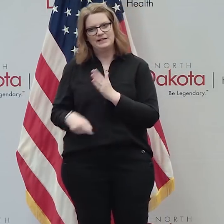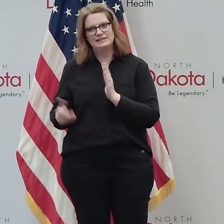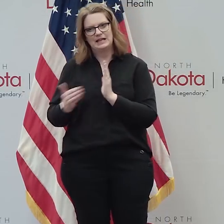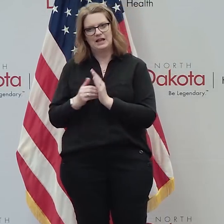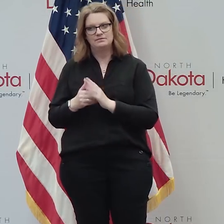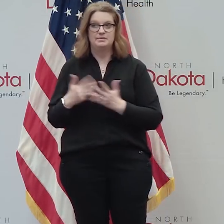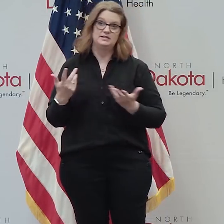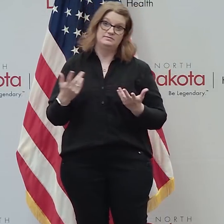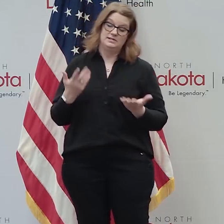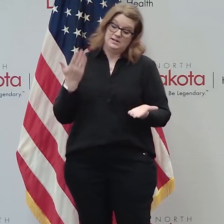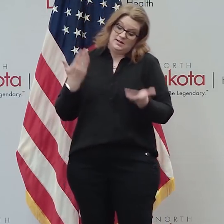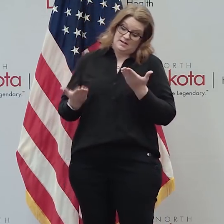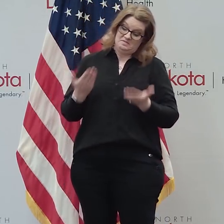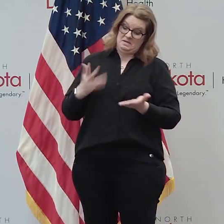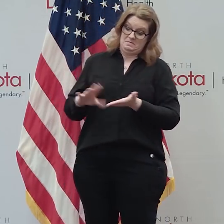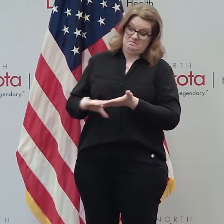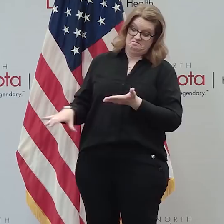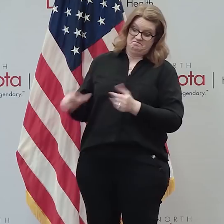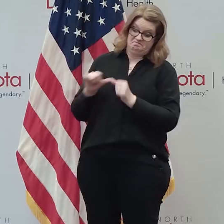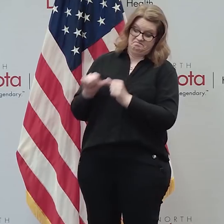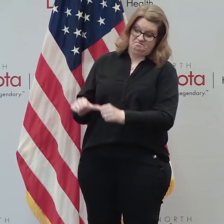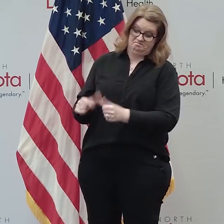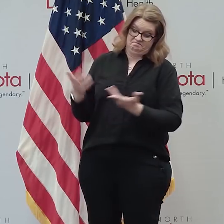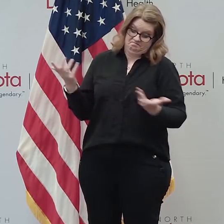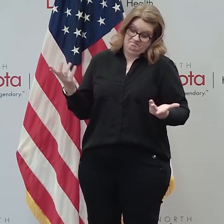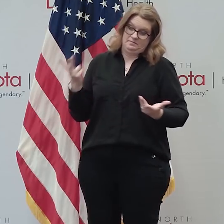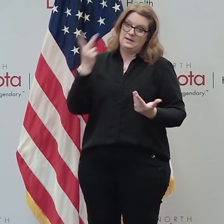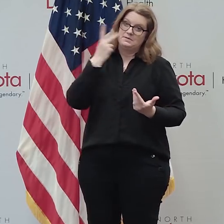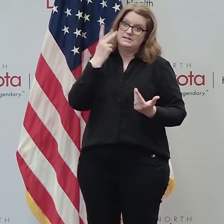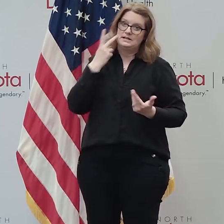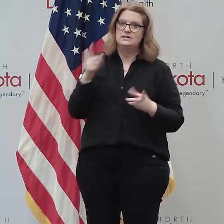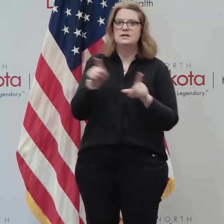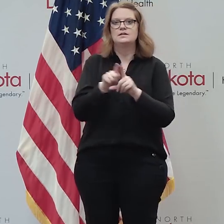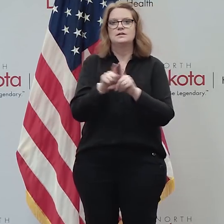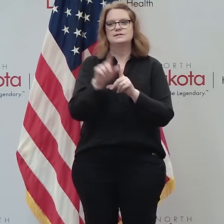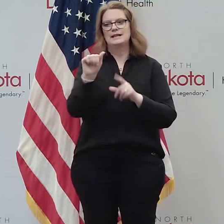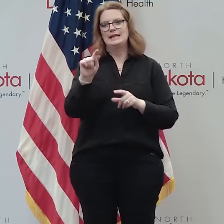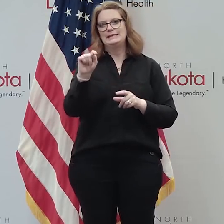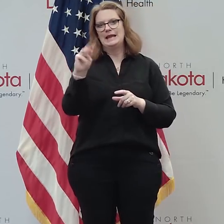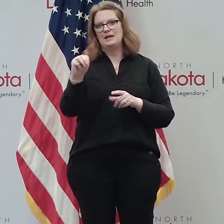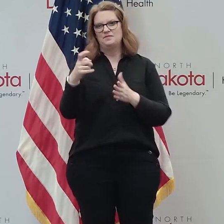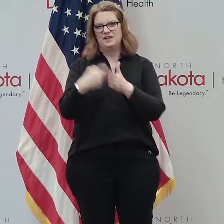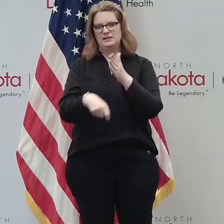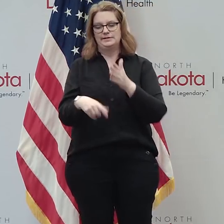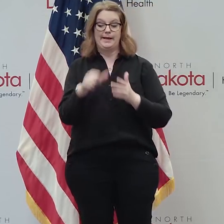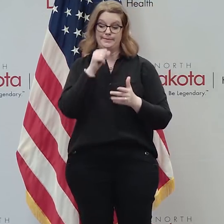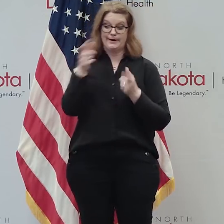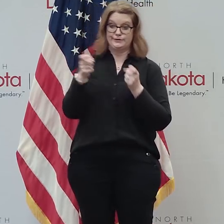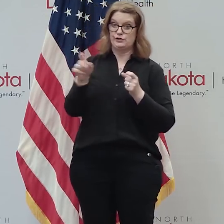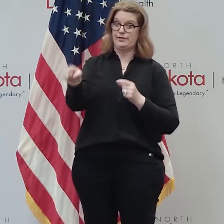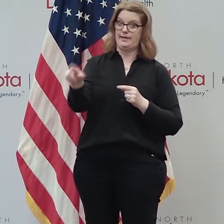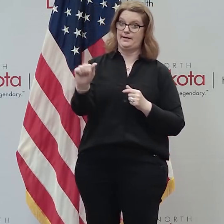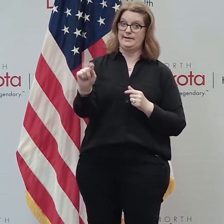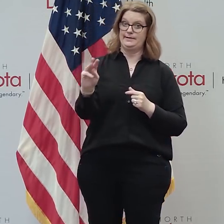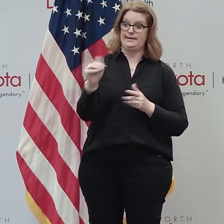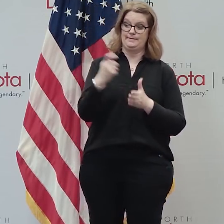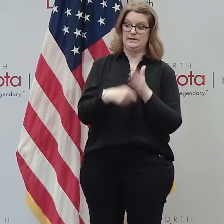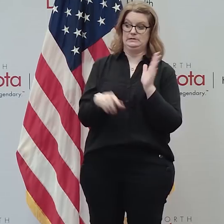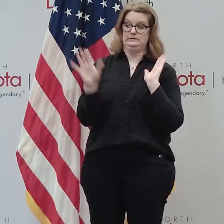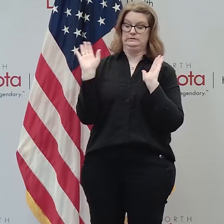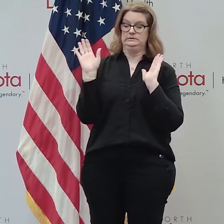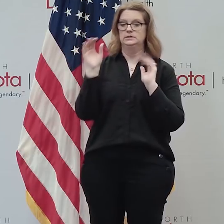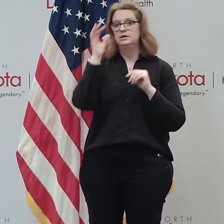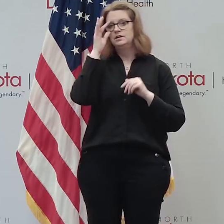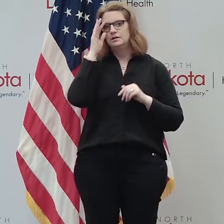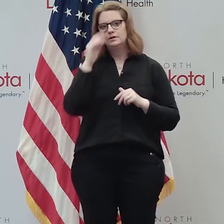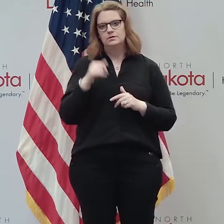before, maybe we can just waive those permanently along with ATM fees. No, I'm not in charge of ATM fees, but but we'd